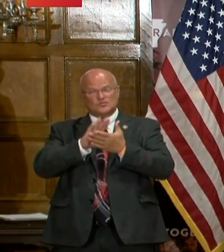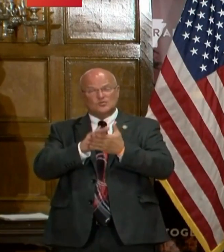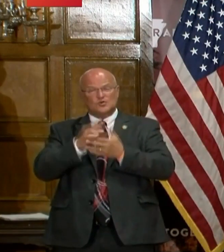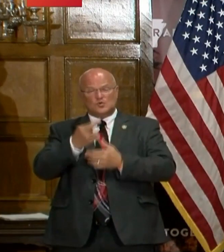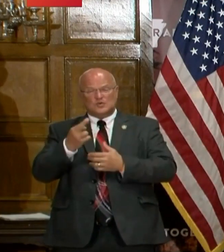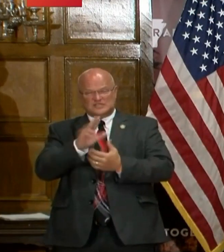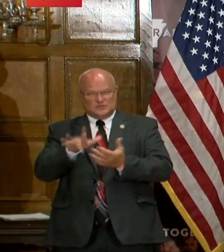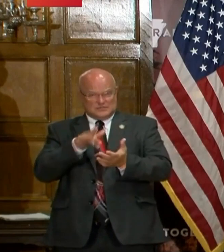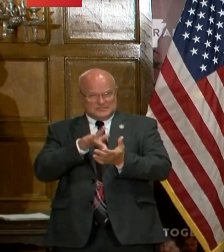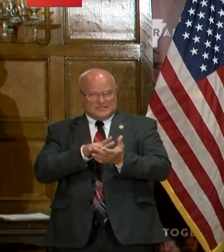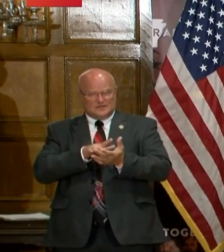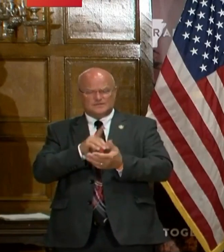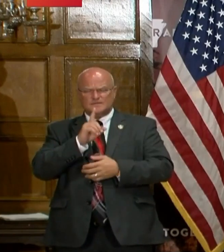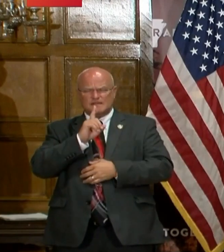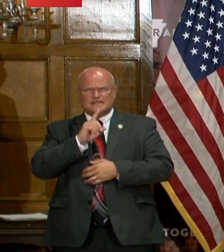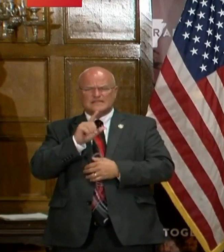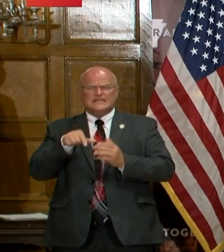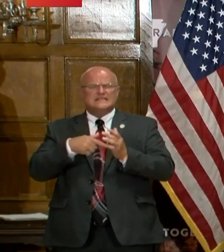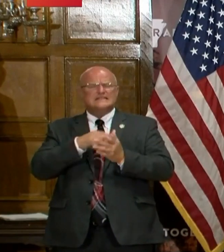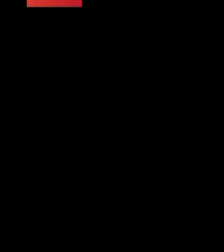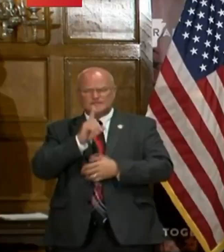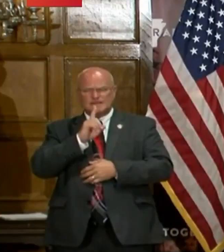This was actually